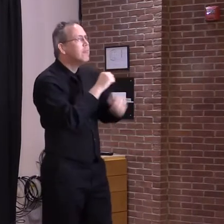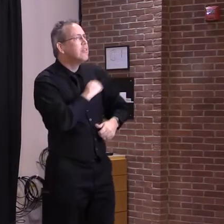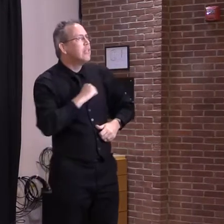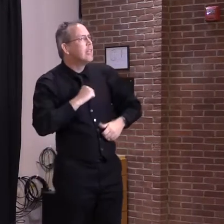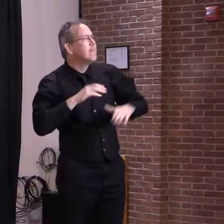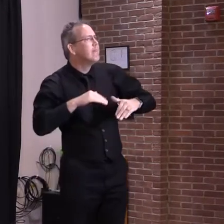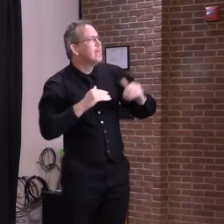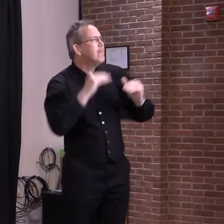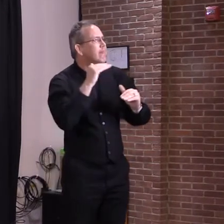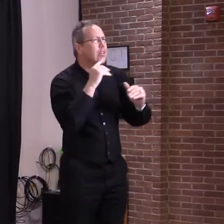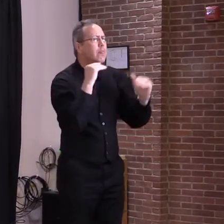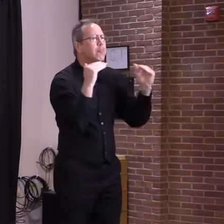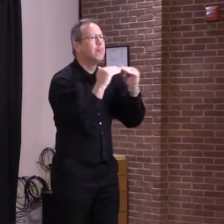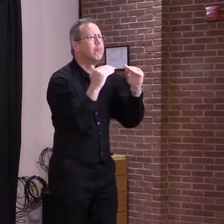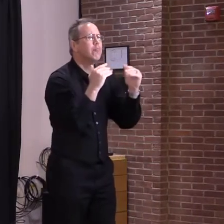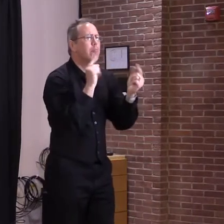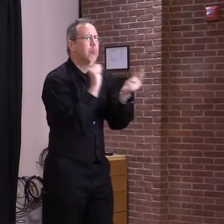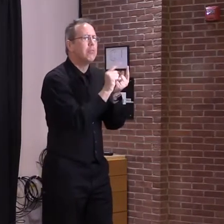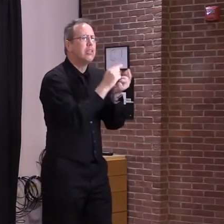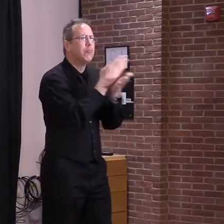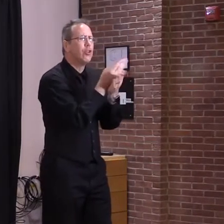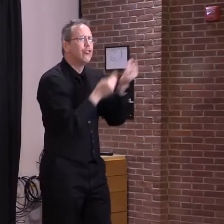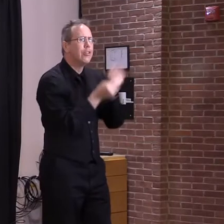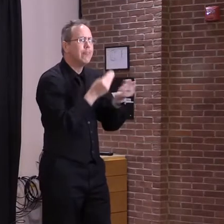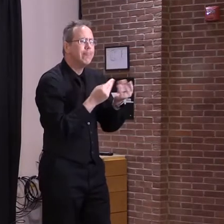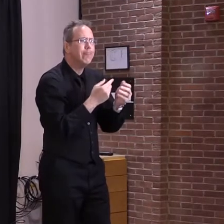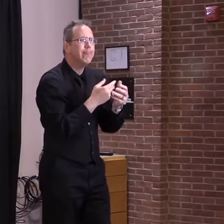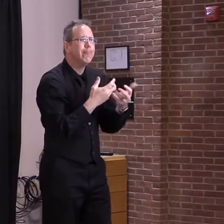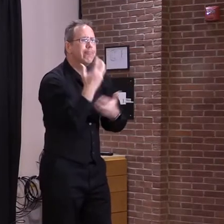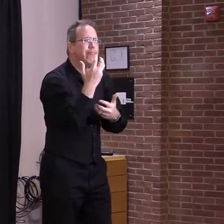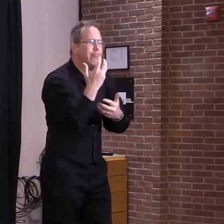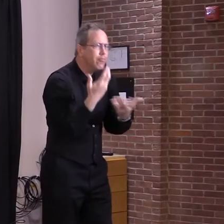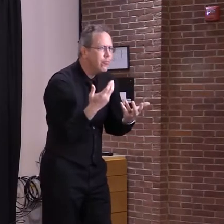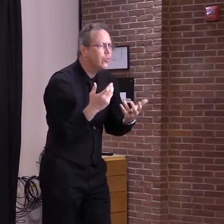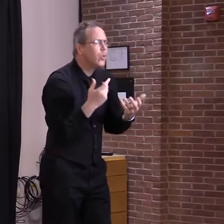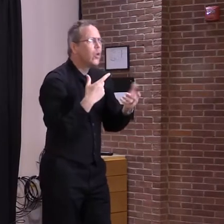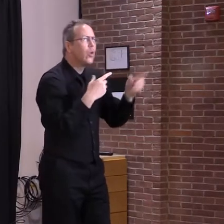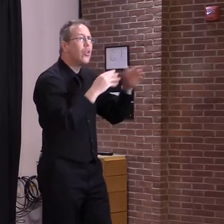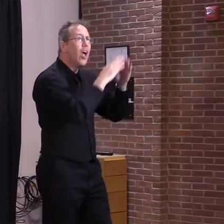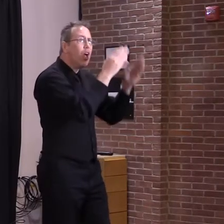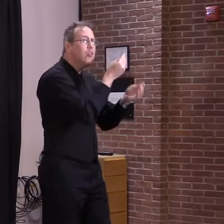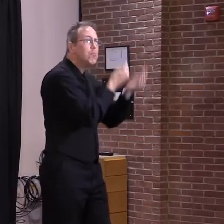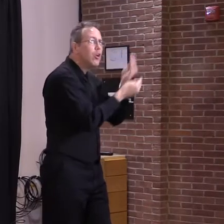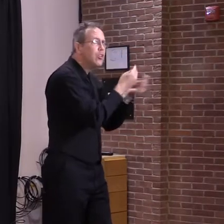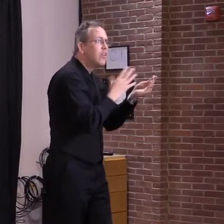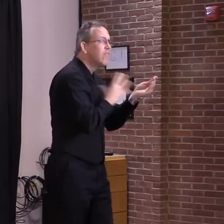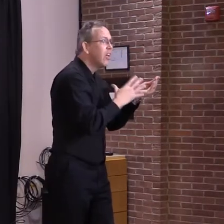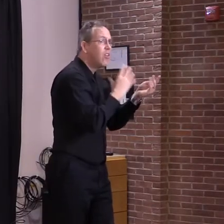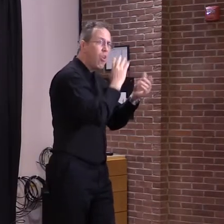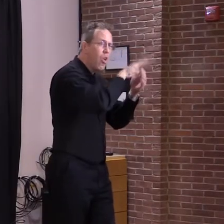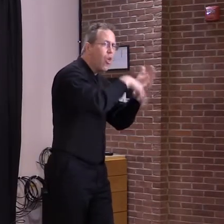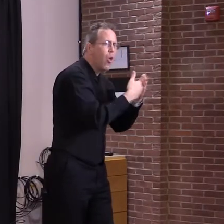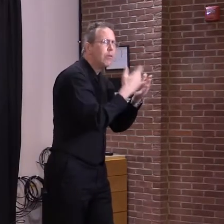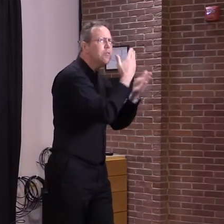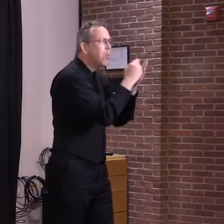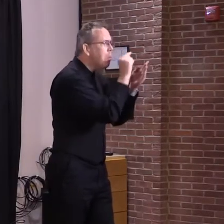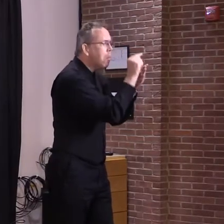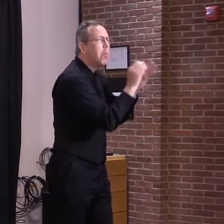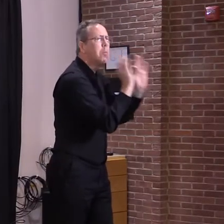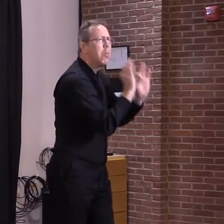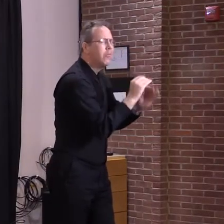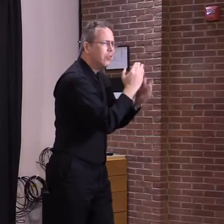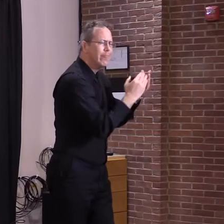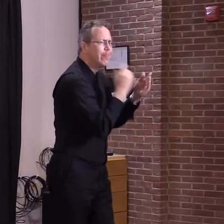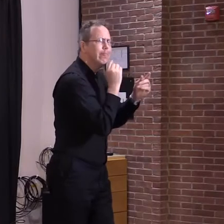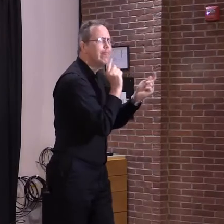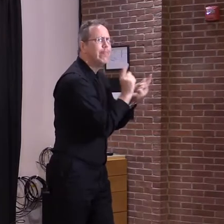as though some of the initiatives within the House budget are all problematic. It's just some of them are, and the